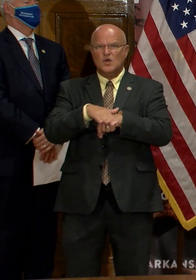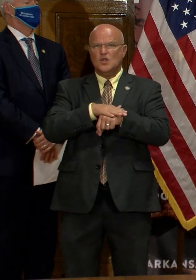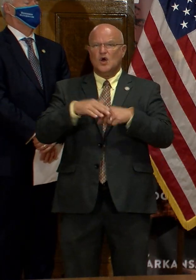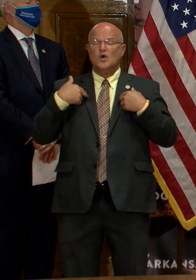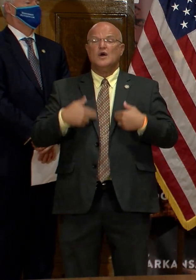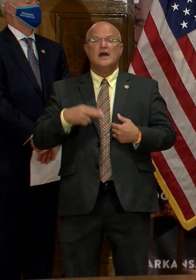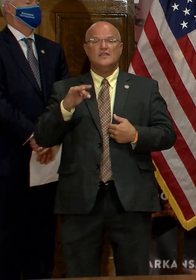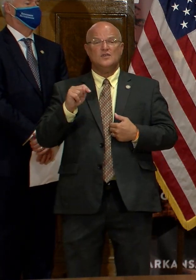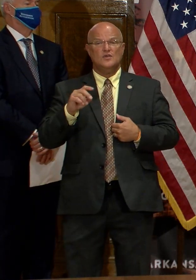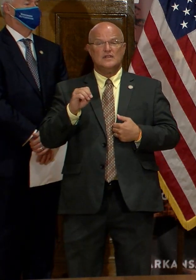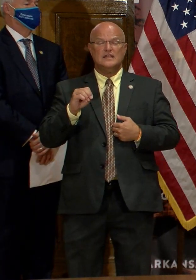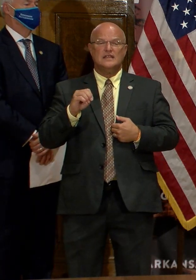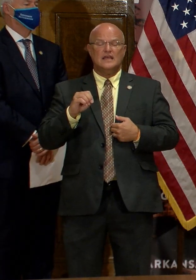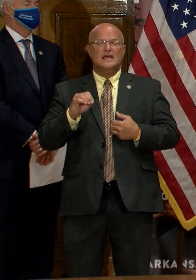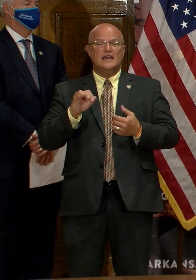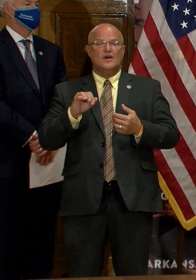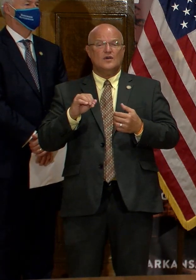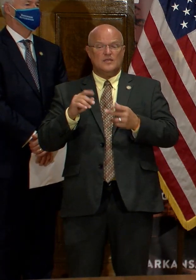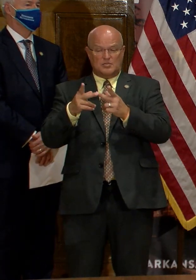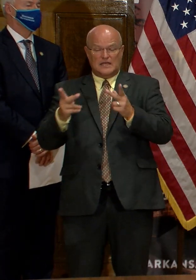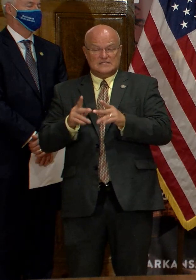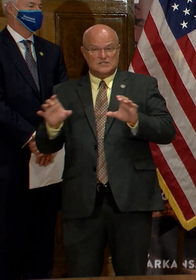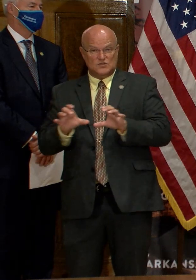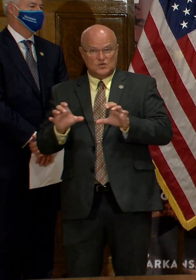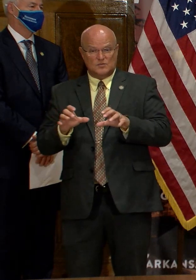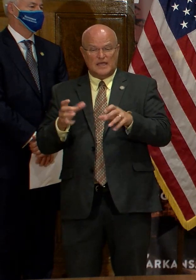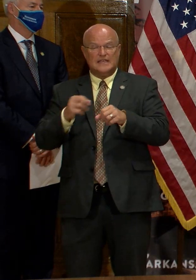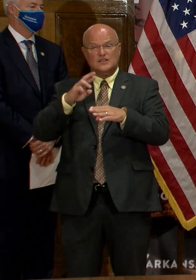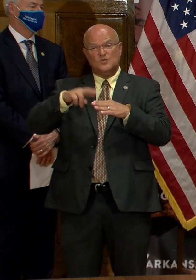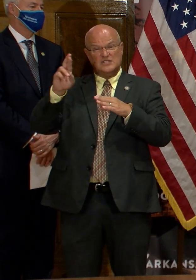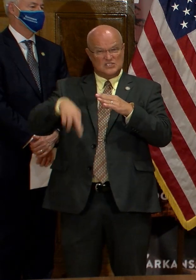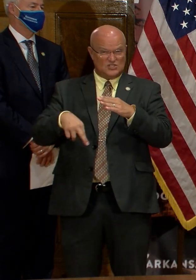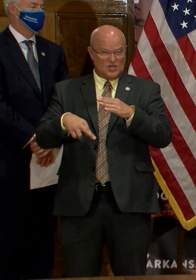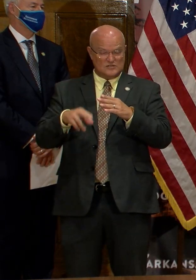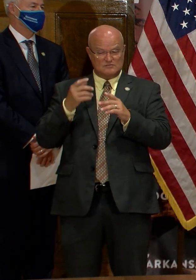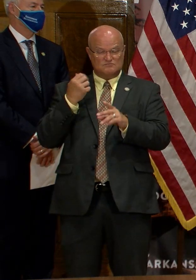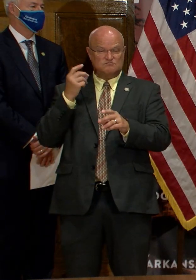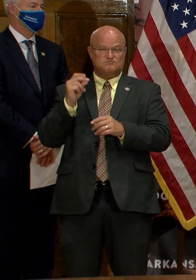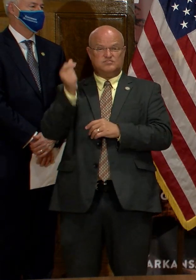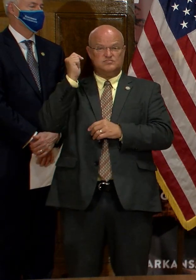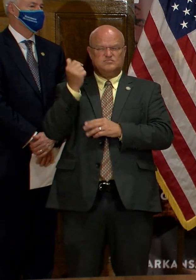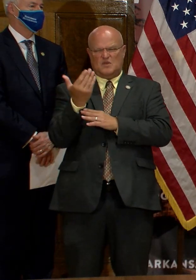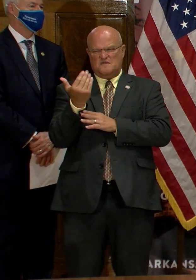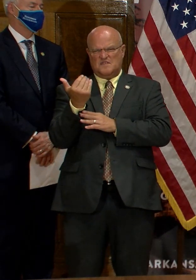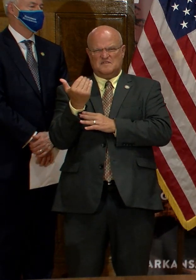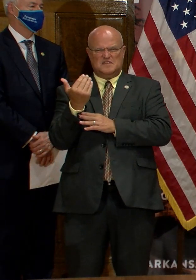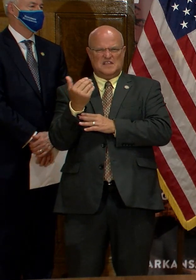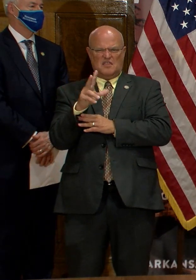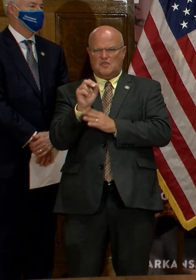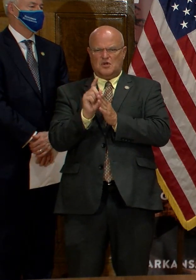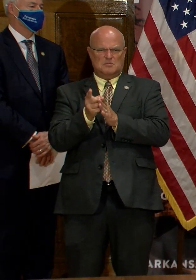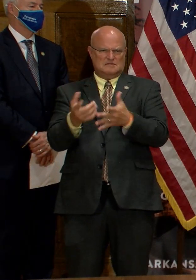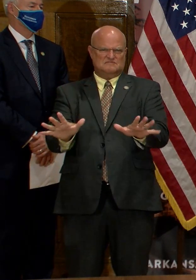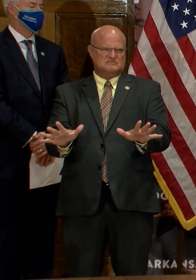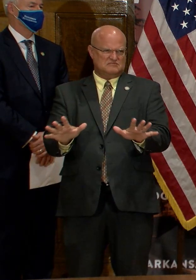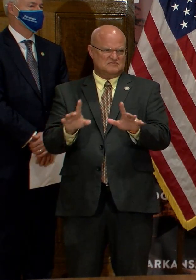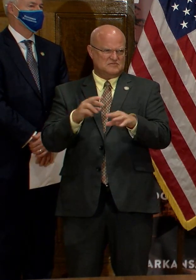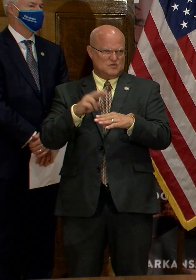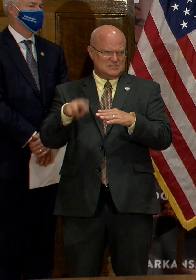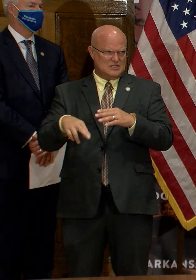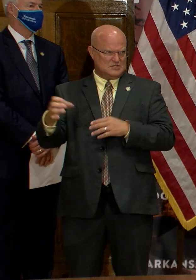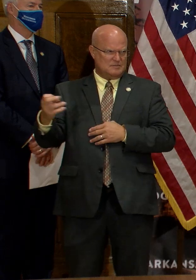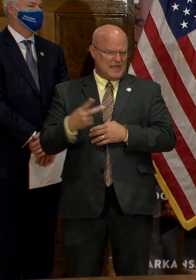health unit or the pharmacy that's doing them, and you can get your results right then. It takes 15 to 30 minutes to get the